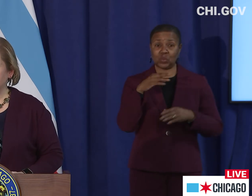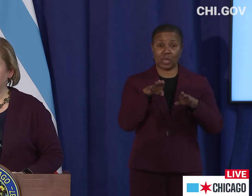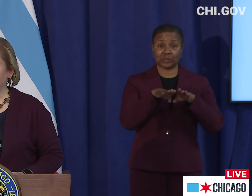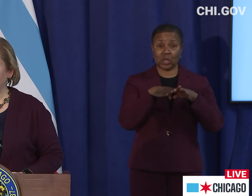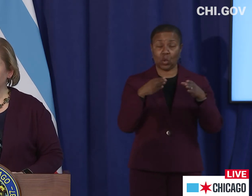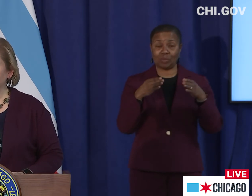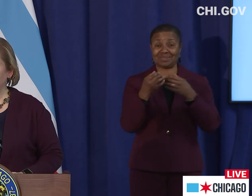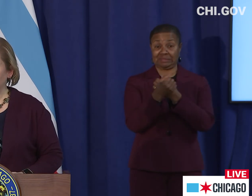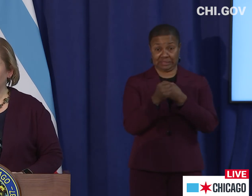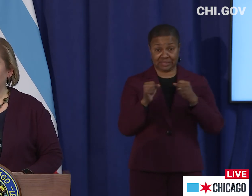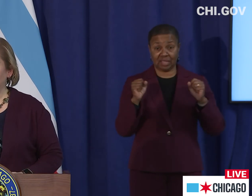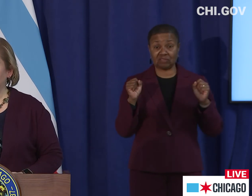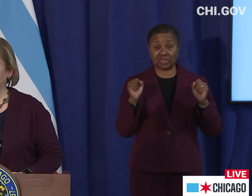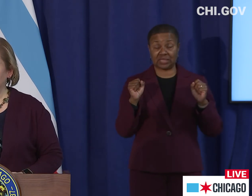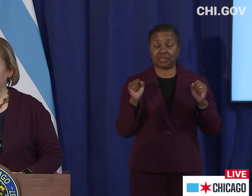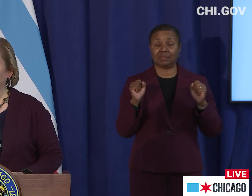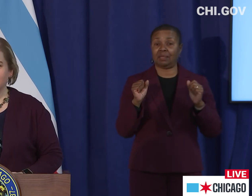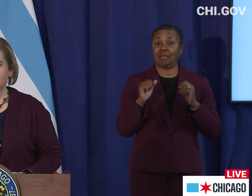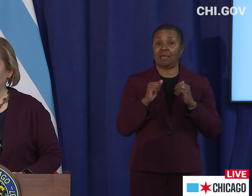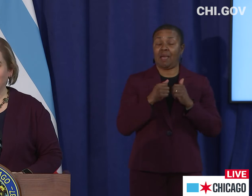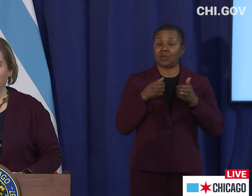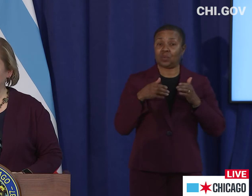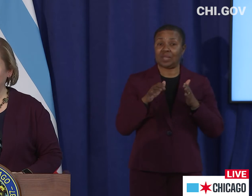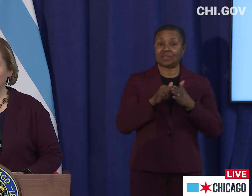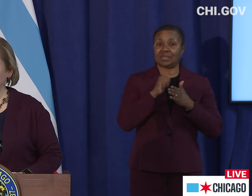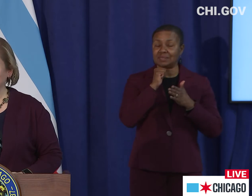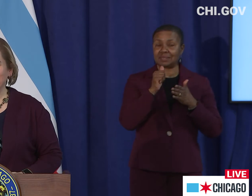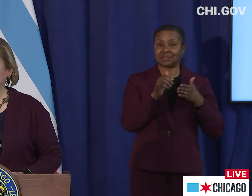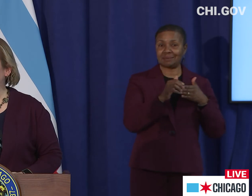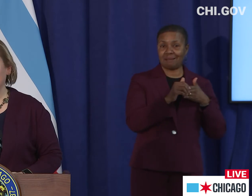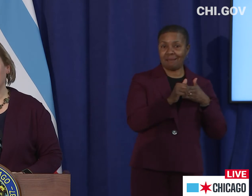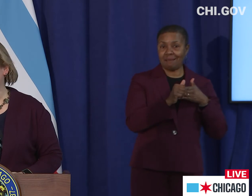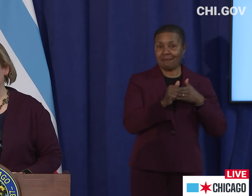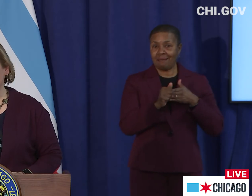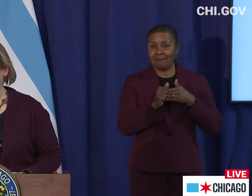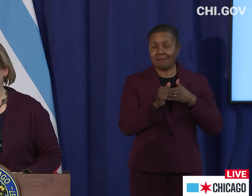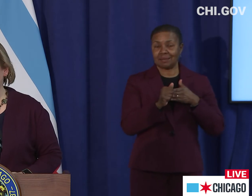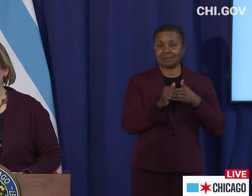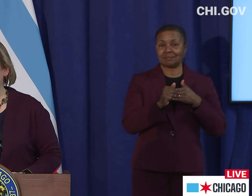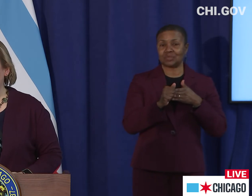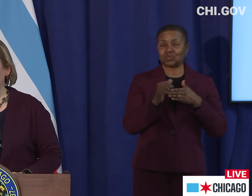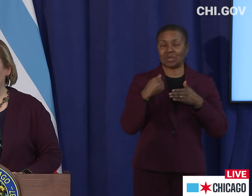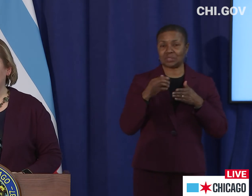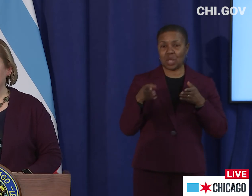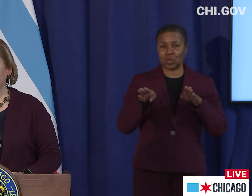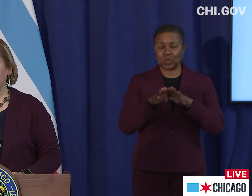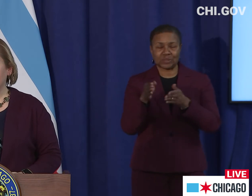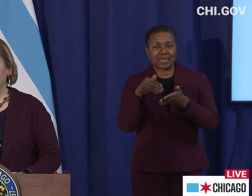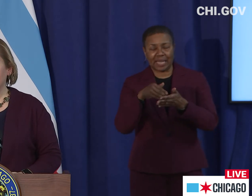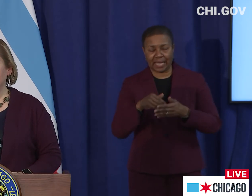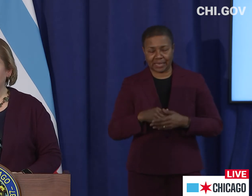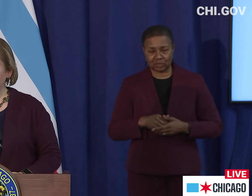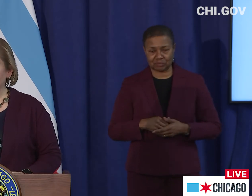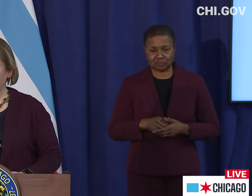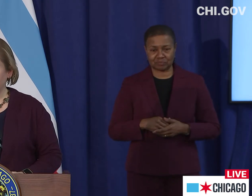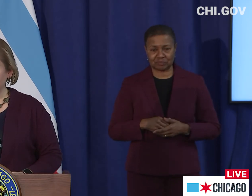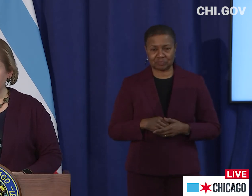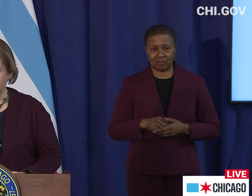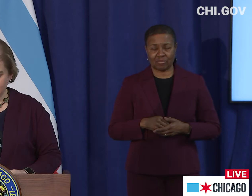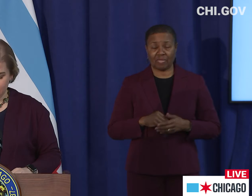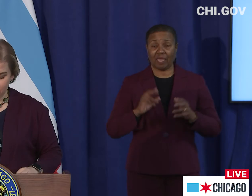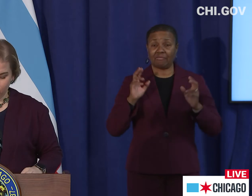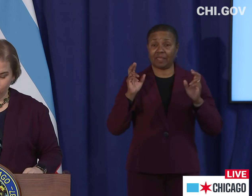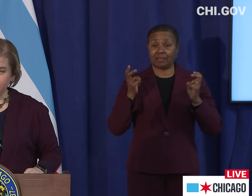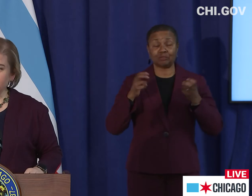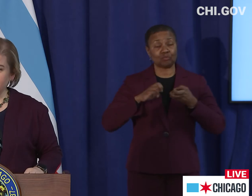open safely in a way that does not lead to us needing to close them again. And the issue